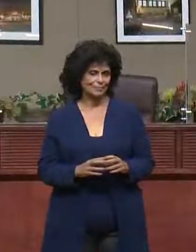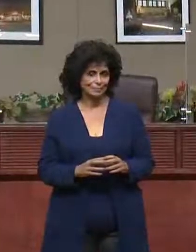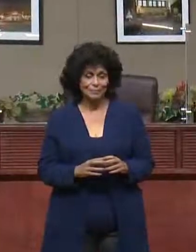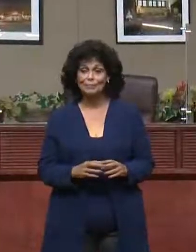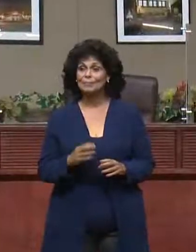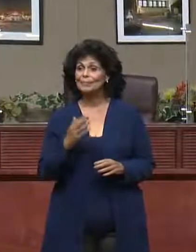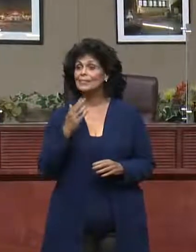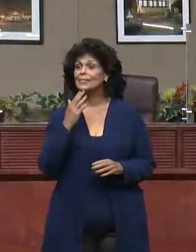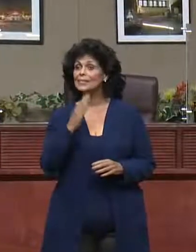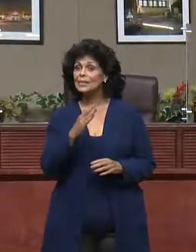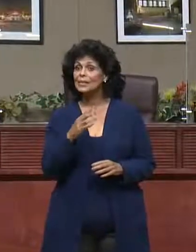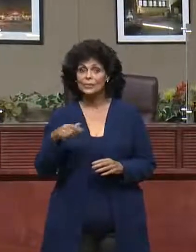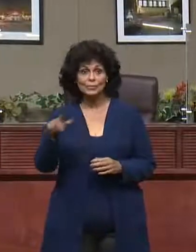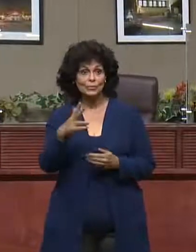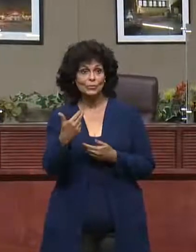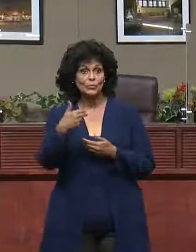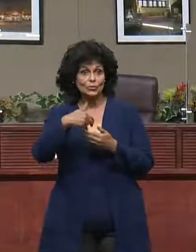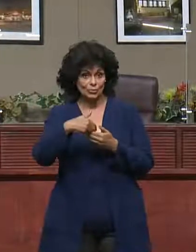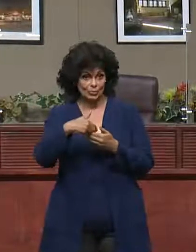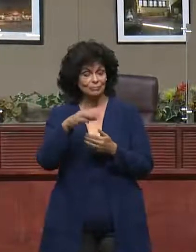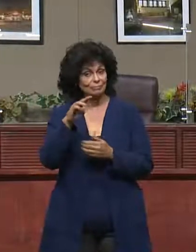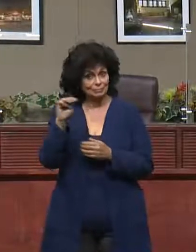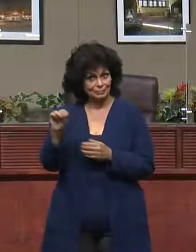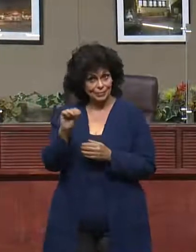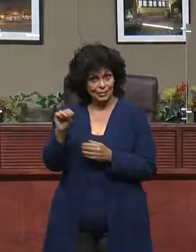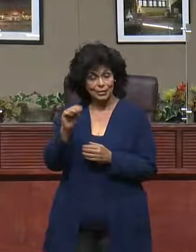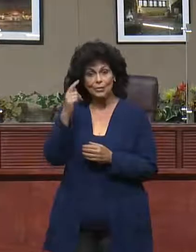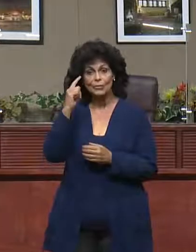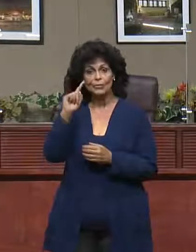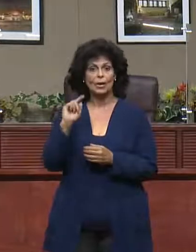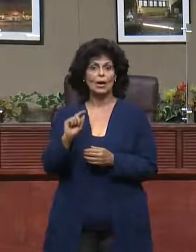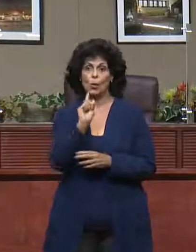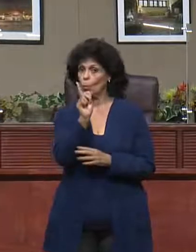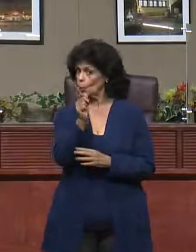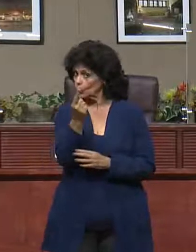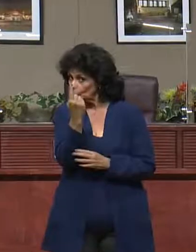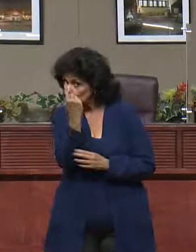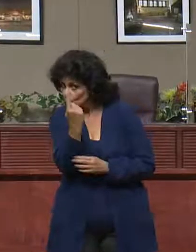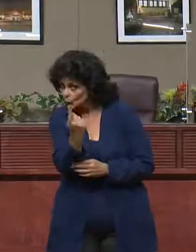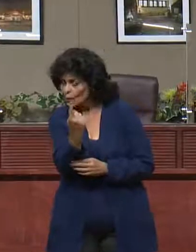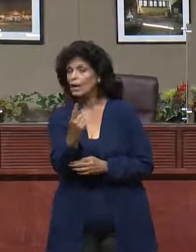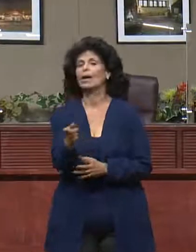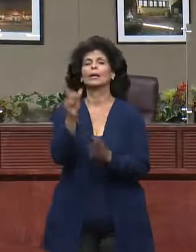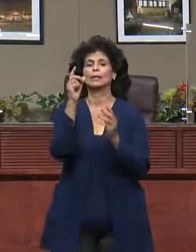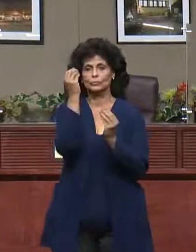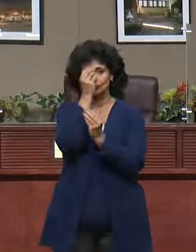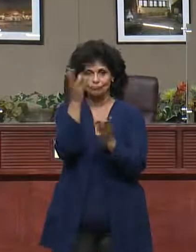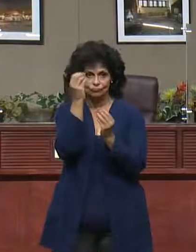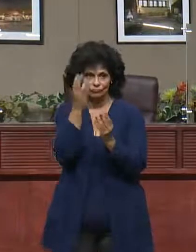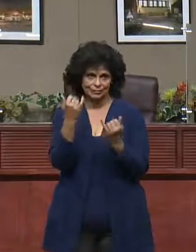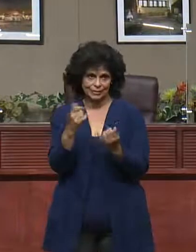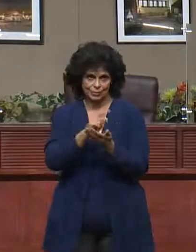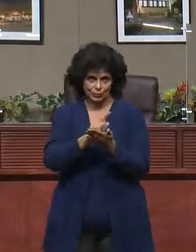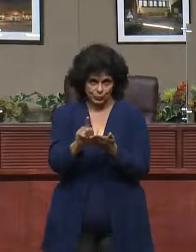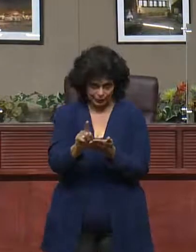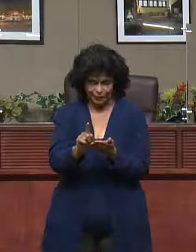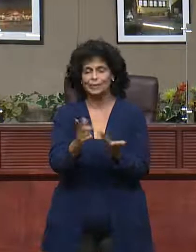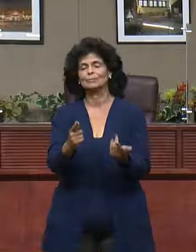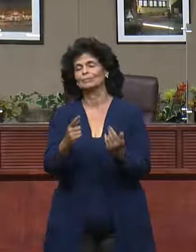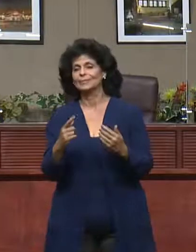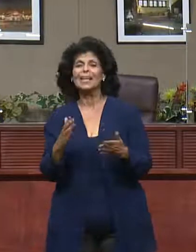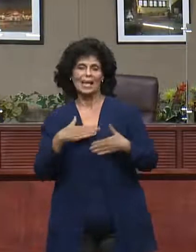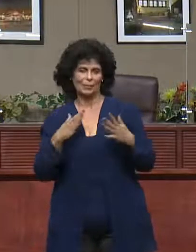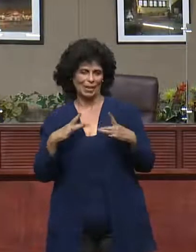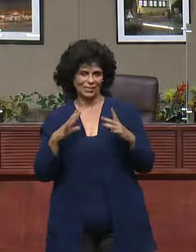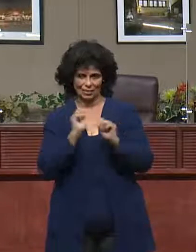Thank you so much for joining us on this Monday for our only press briefing of the week, this being Christmas week. Happy holidays to you all. Today, Mayor